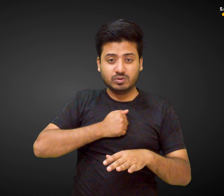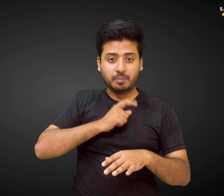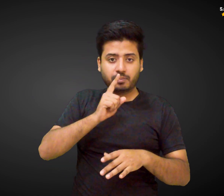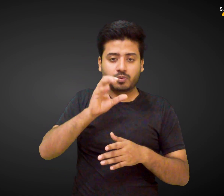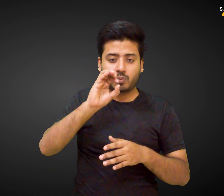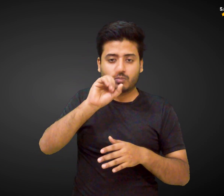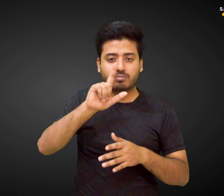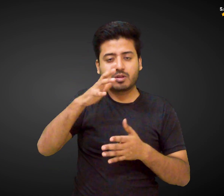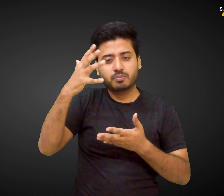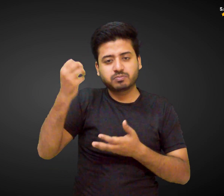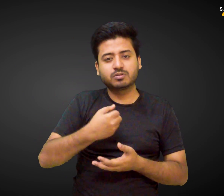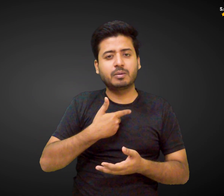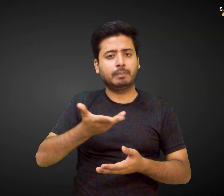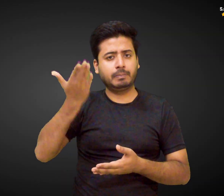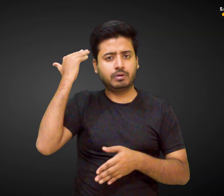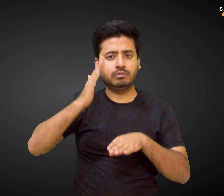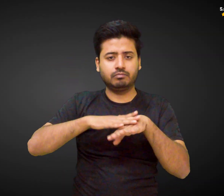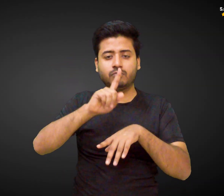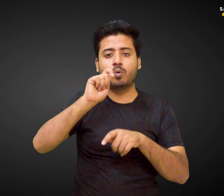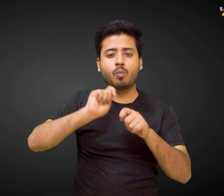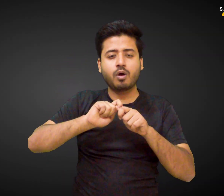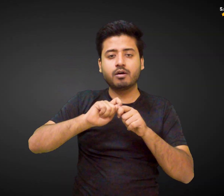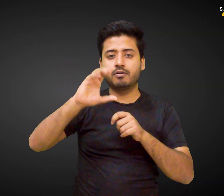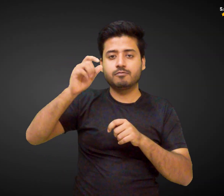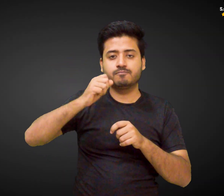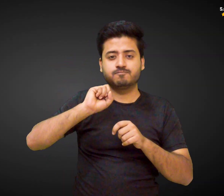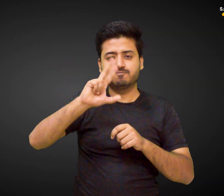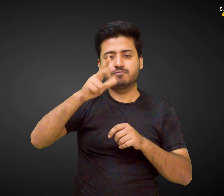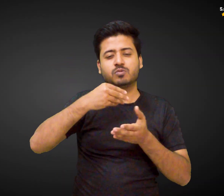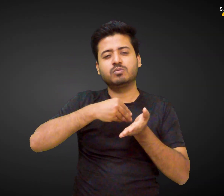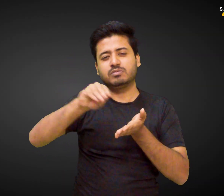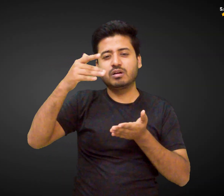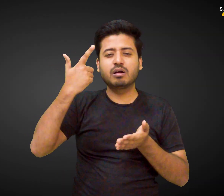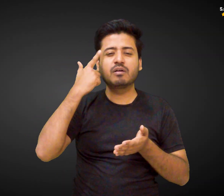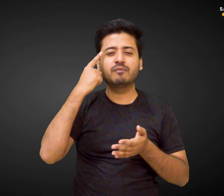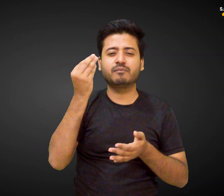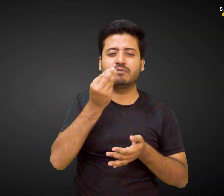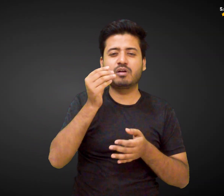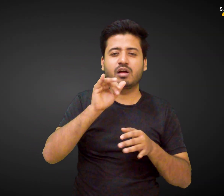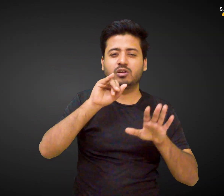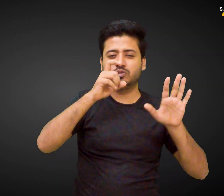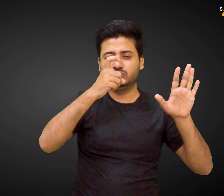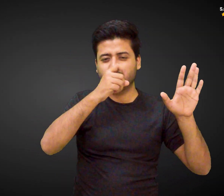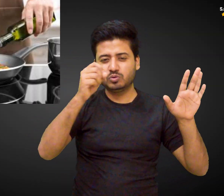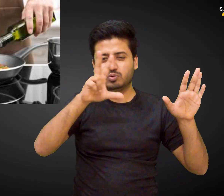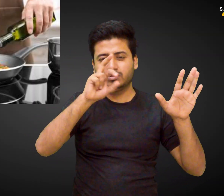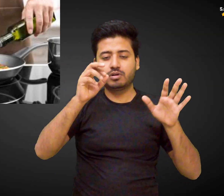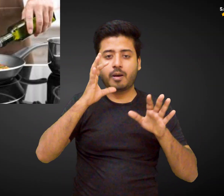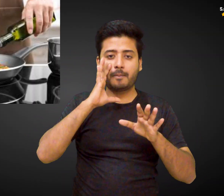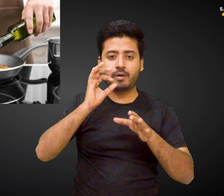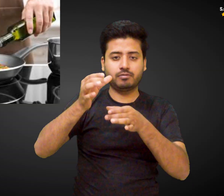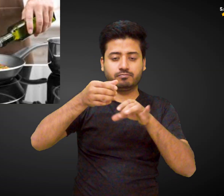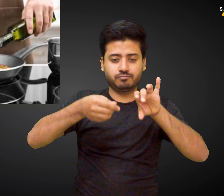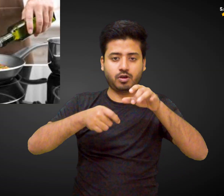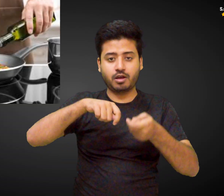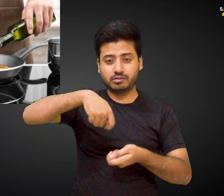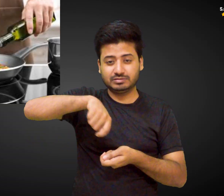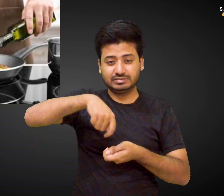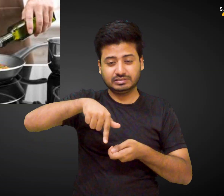salads and vegetables, using it for cooking and frying, or dipping bread in it. For the best flavor and health benefits, choose